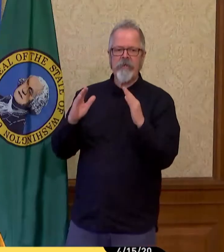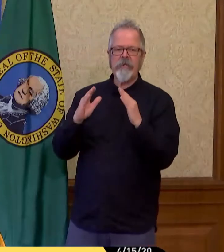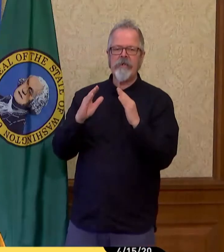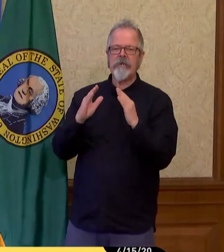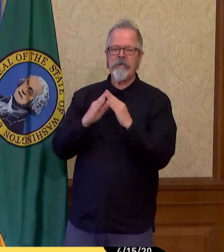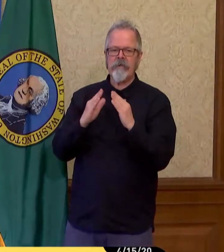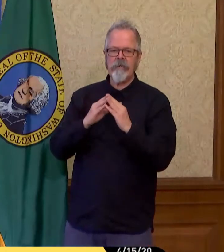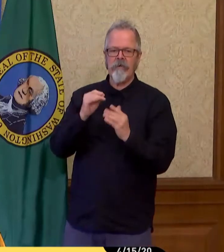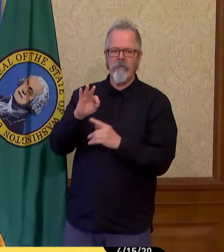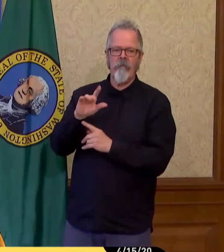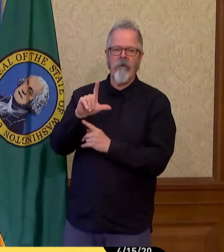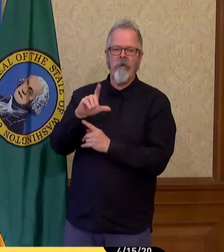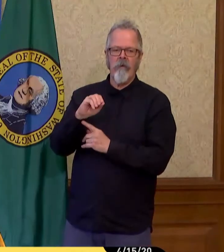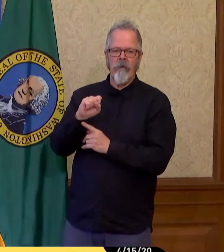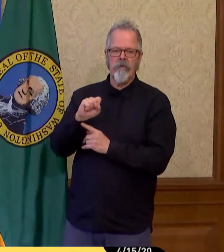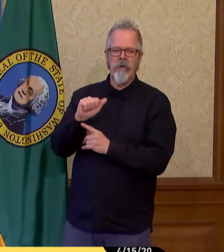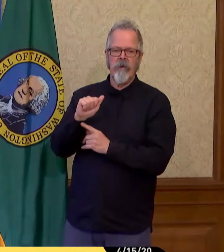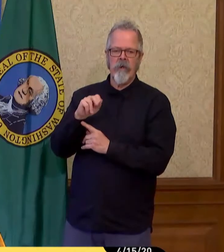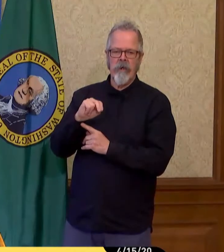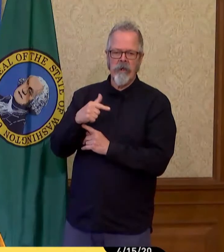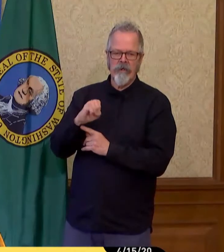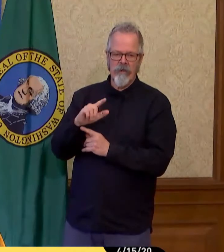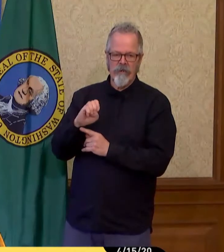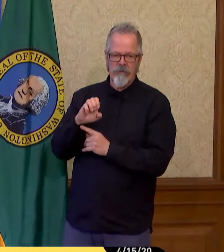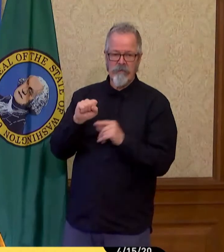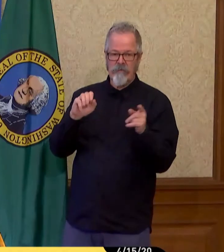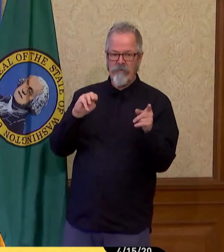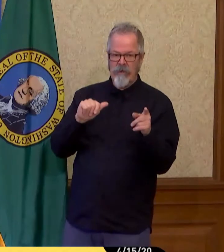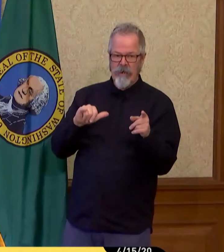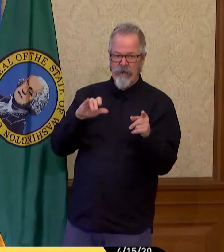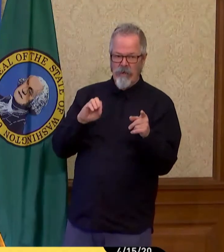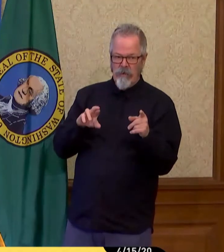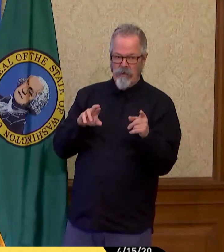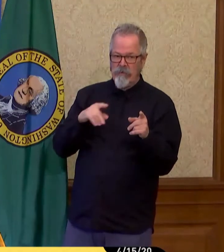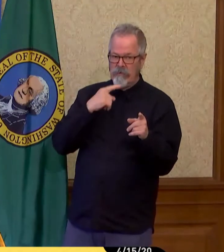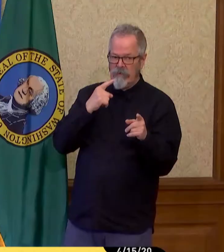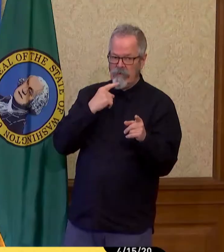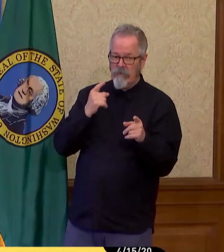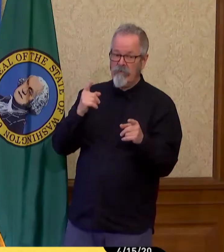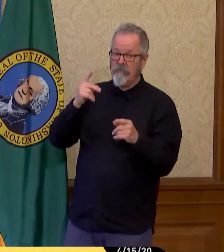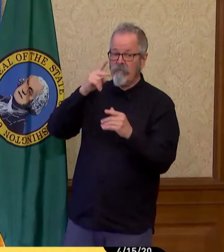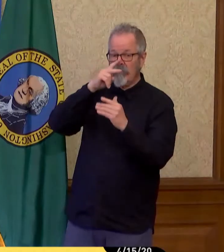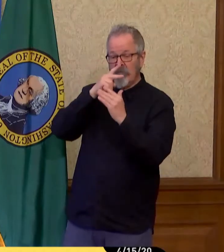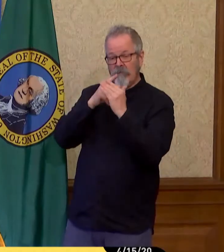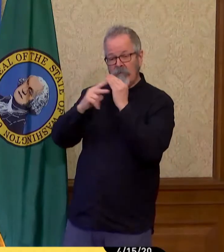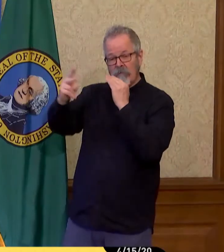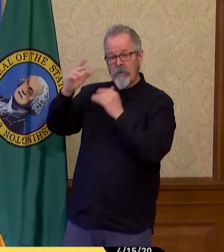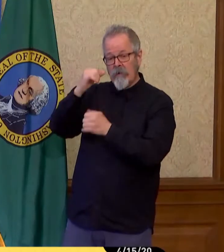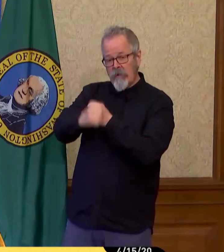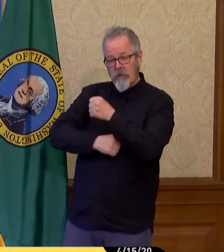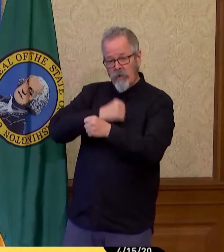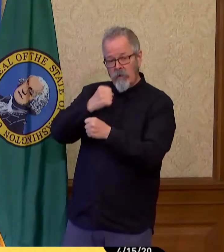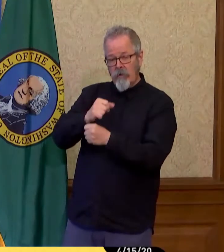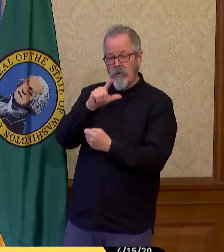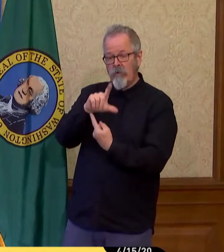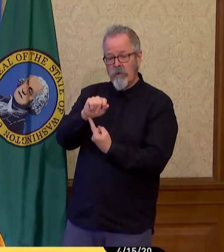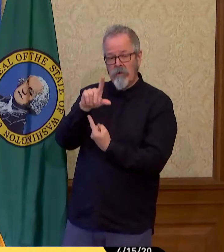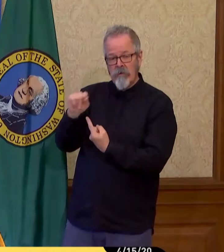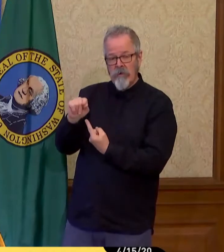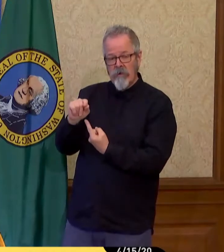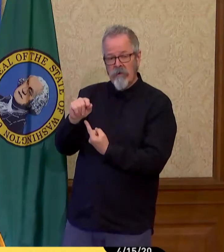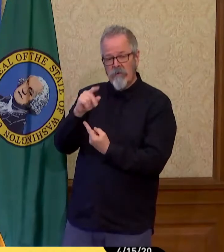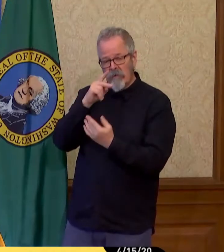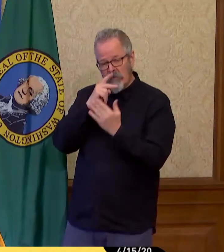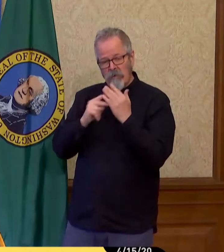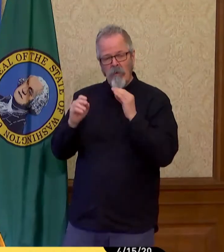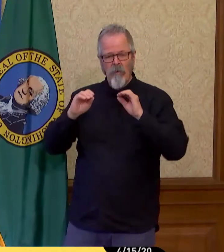of 2020. Do you expect that to be the case here throughout the summer, with football season starting in the fall? Do you